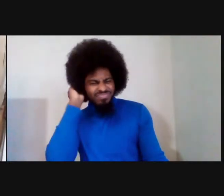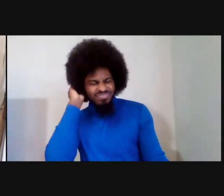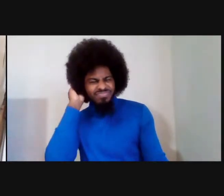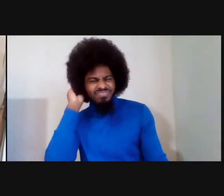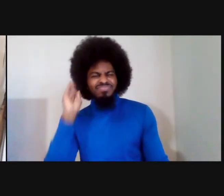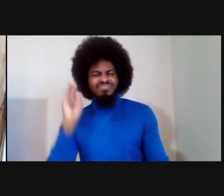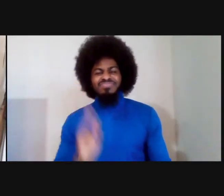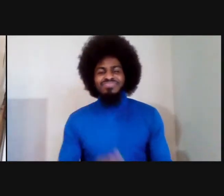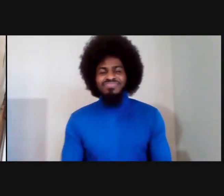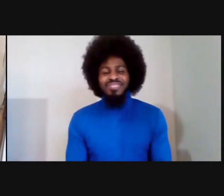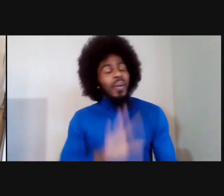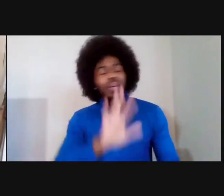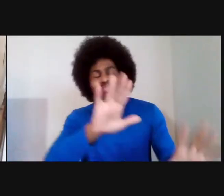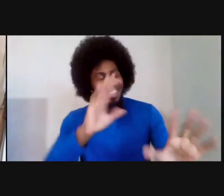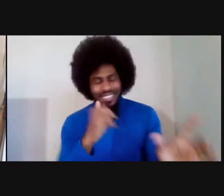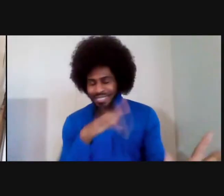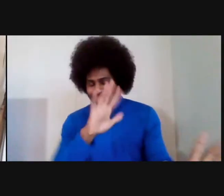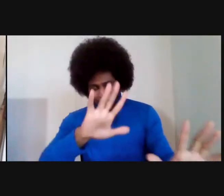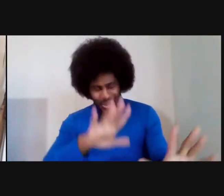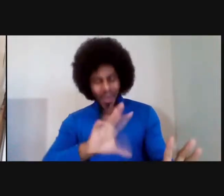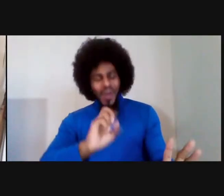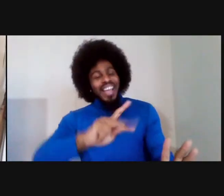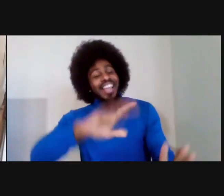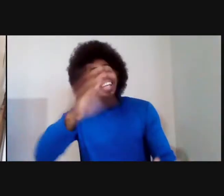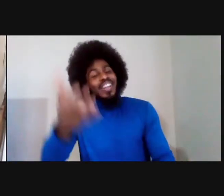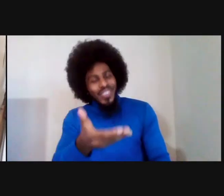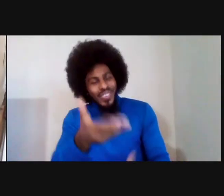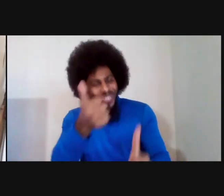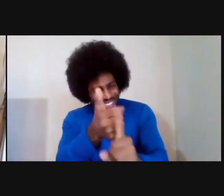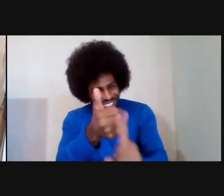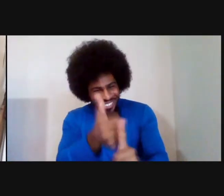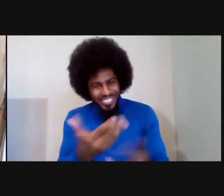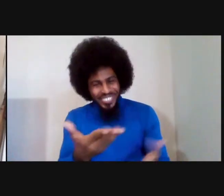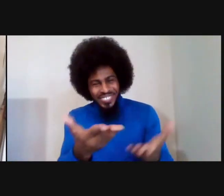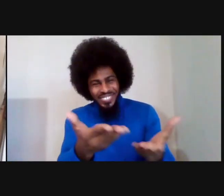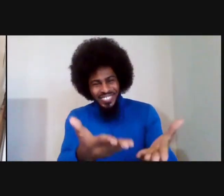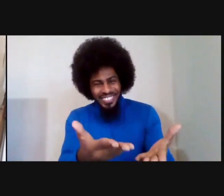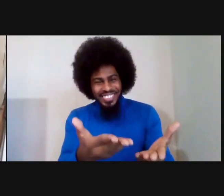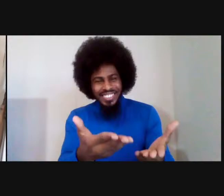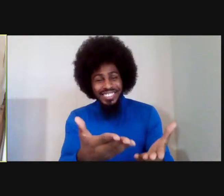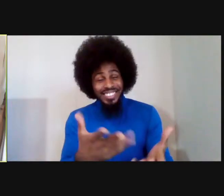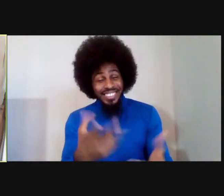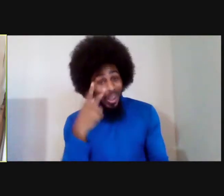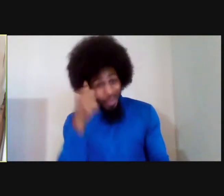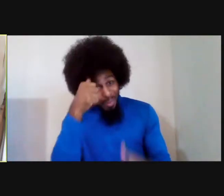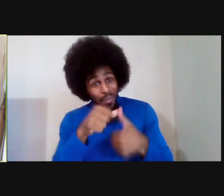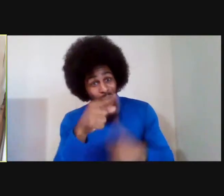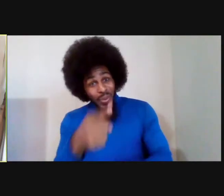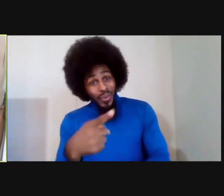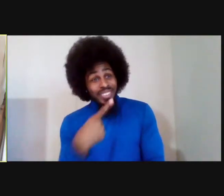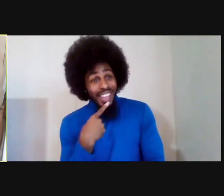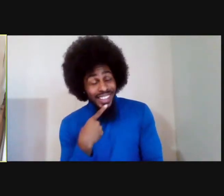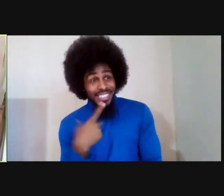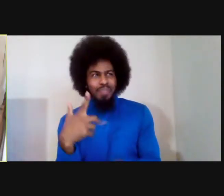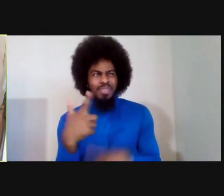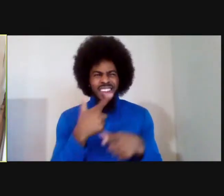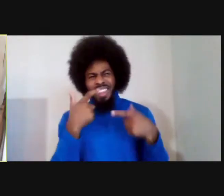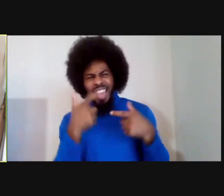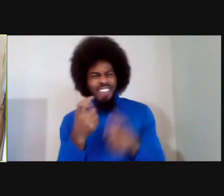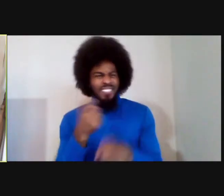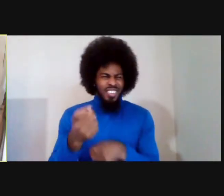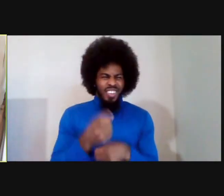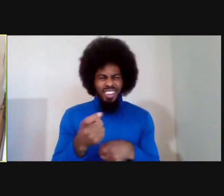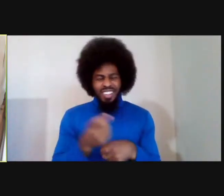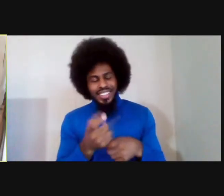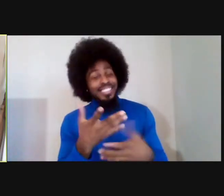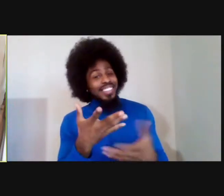We're going there. See, remember what you asked? Is this just going to be a kiki? Yes, but yes. Introduce yourself, please. Yeah, I'm going to write me a note